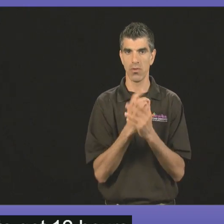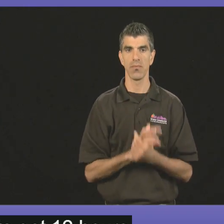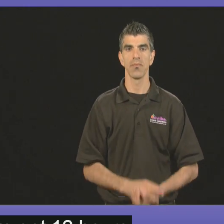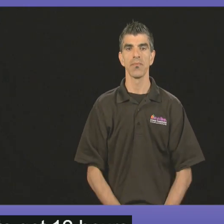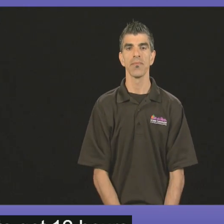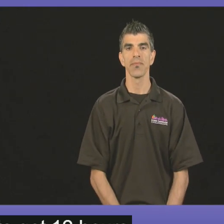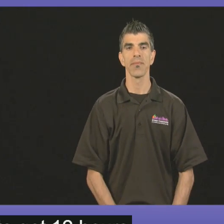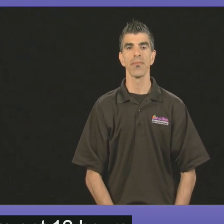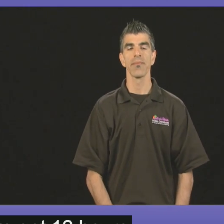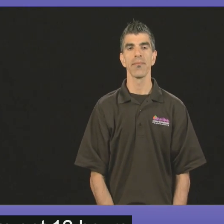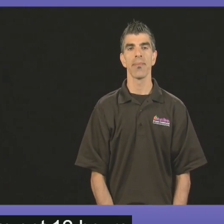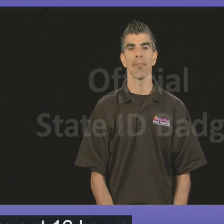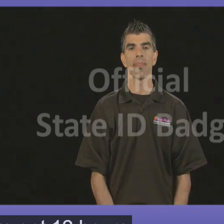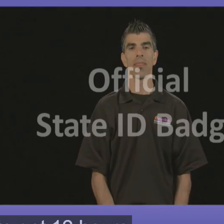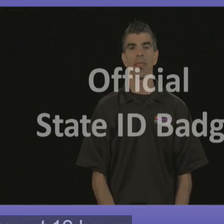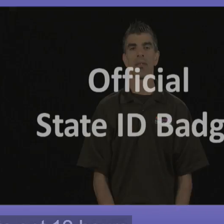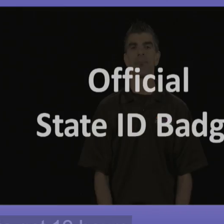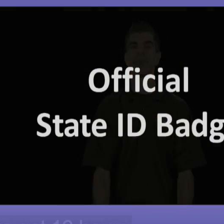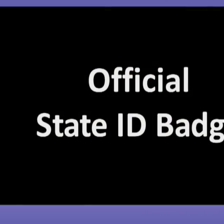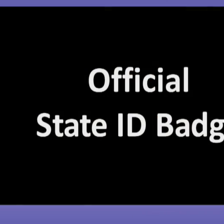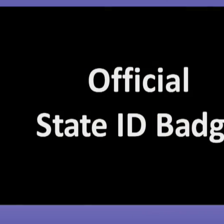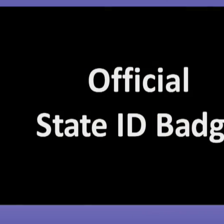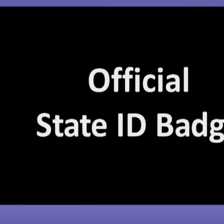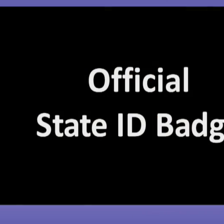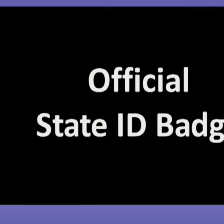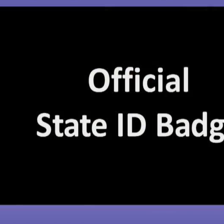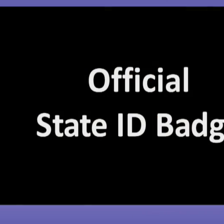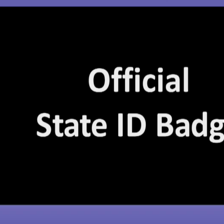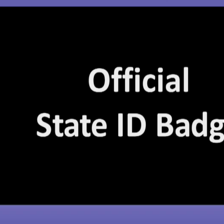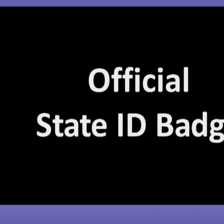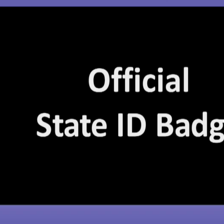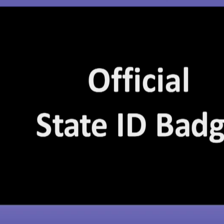of continuing education.